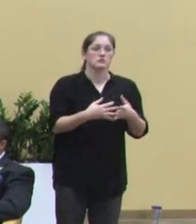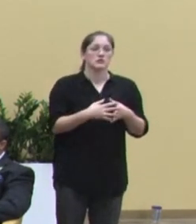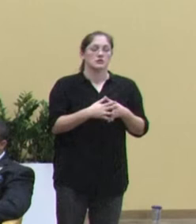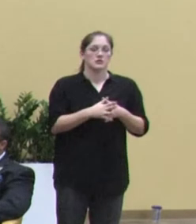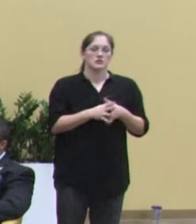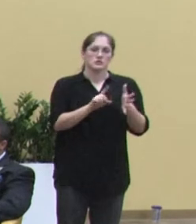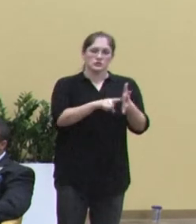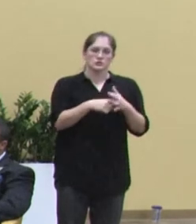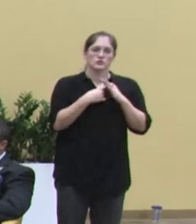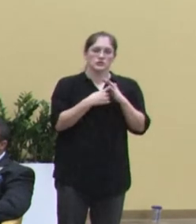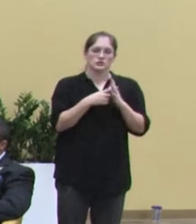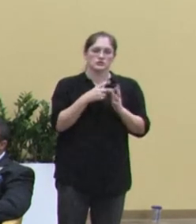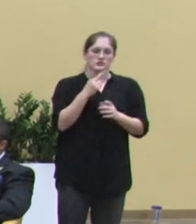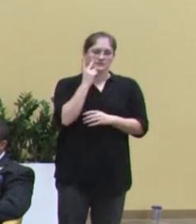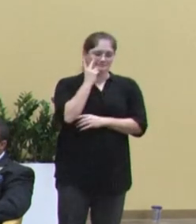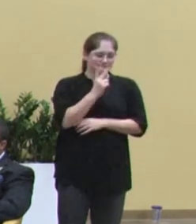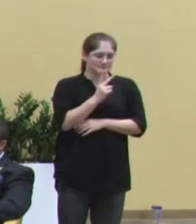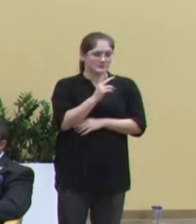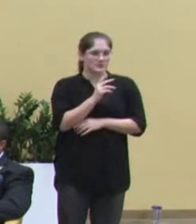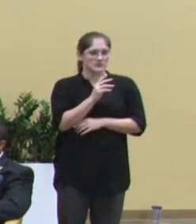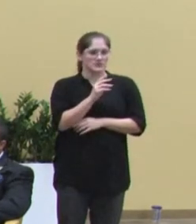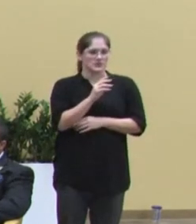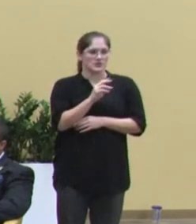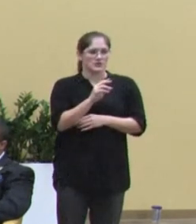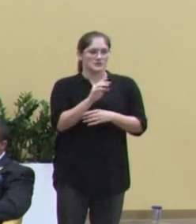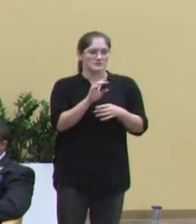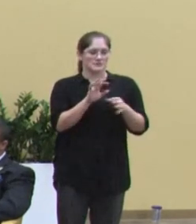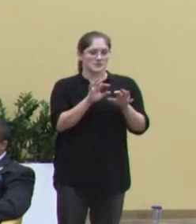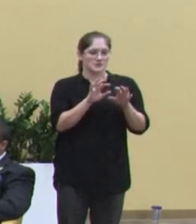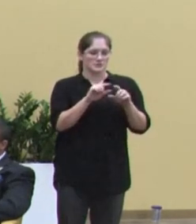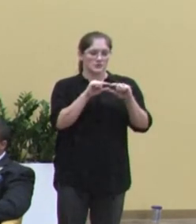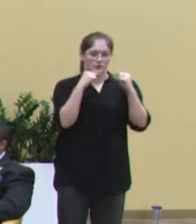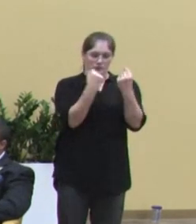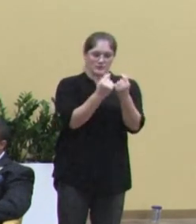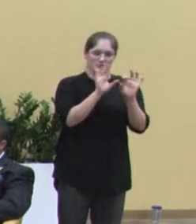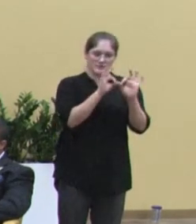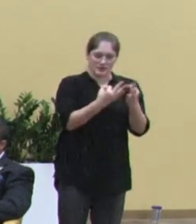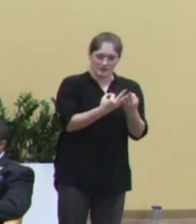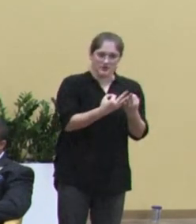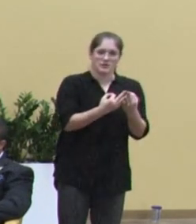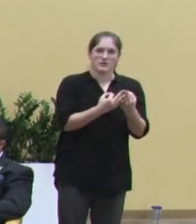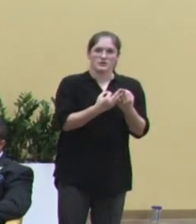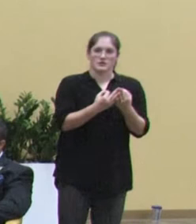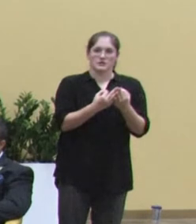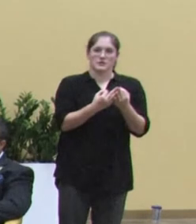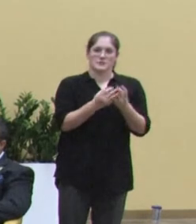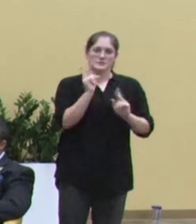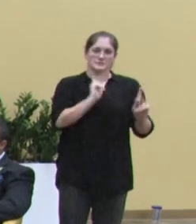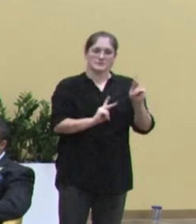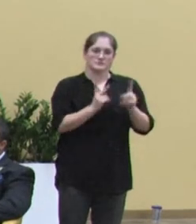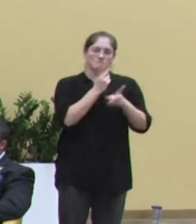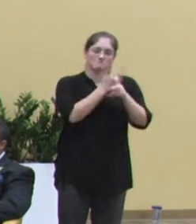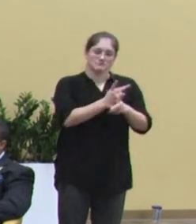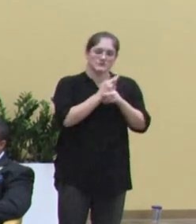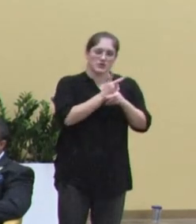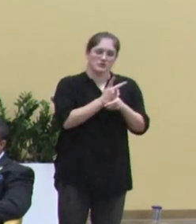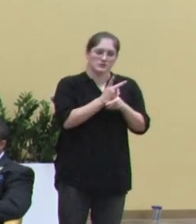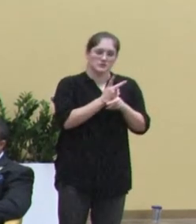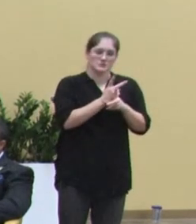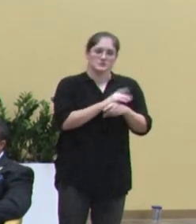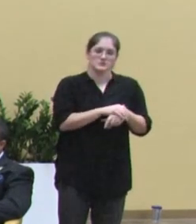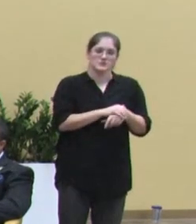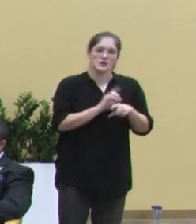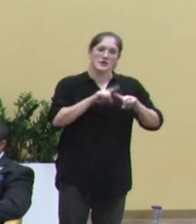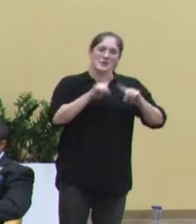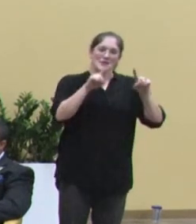at the family unit, you see that we have individuals who we're caring for, who we're loving for, but yet they need